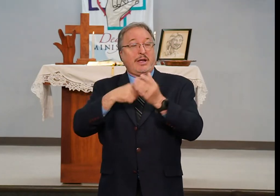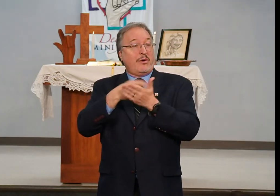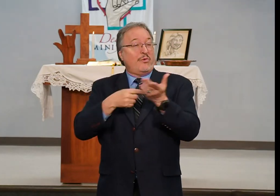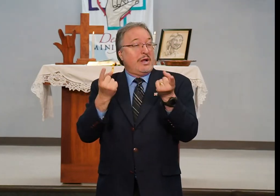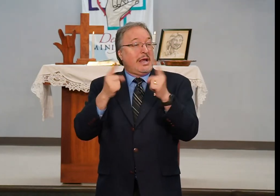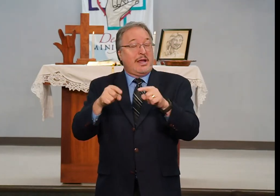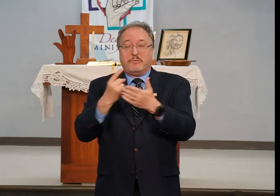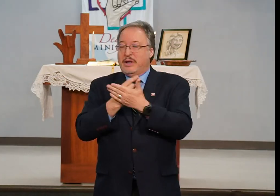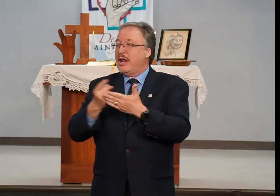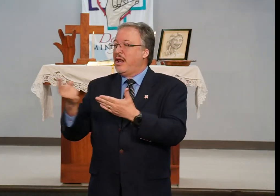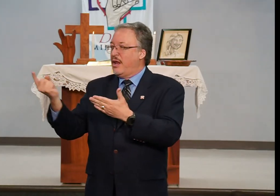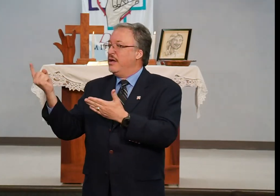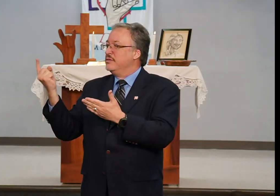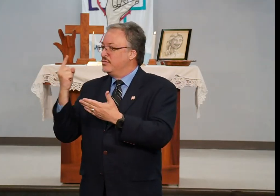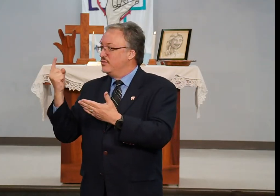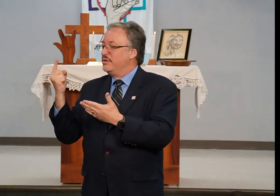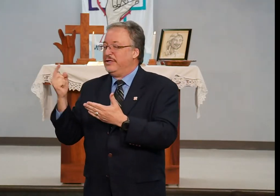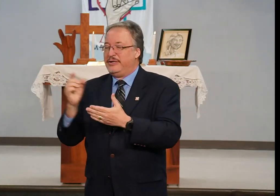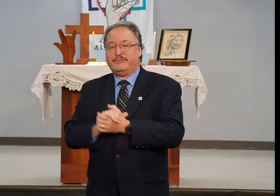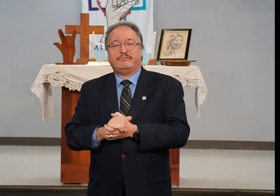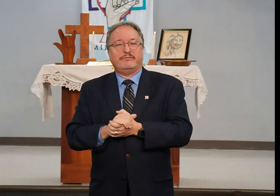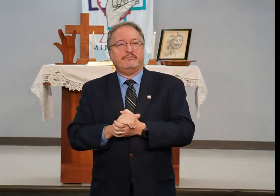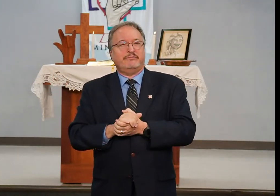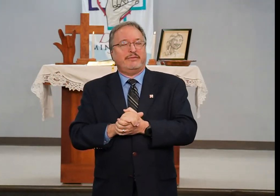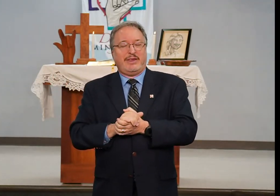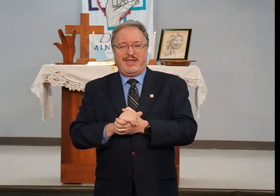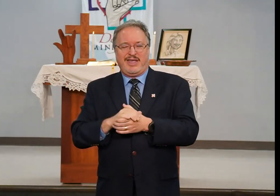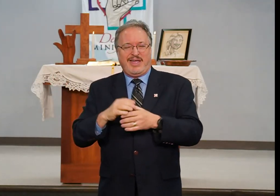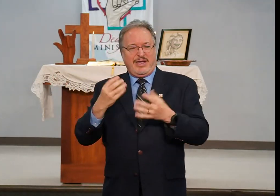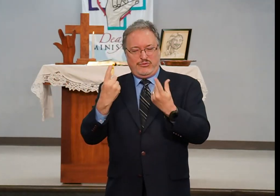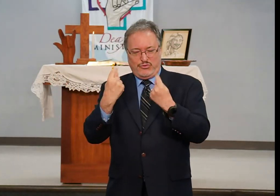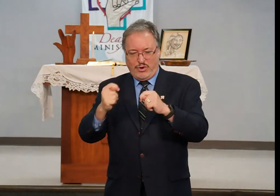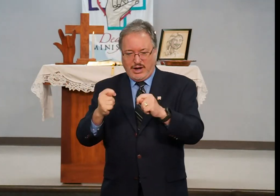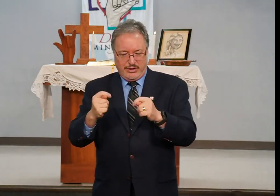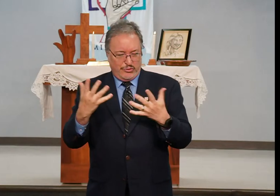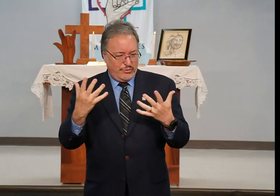Some personal thoughts I have and that I witnessed last week.